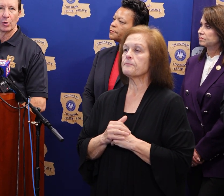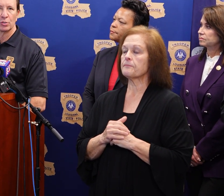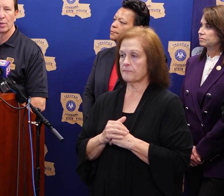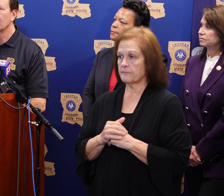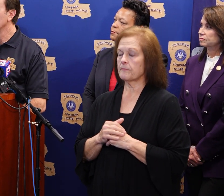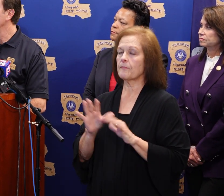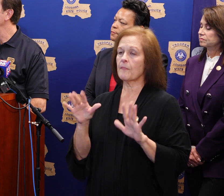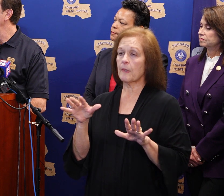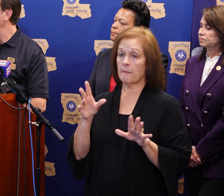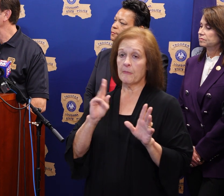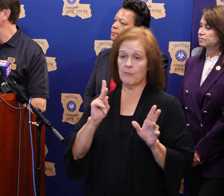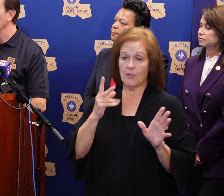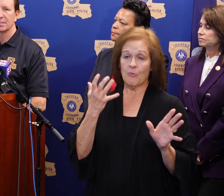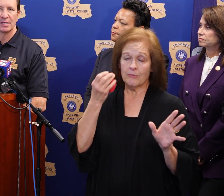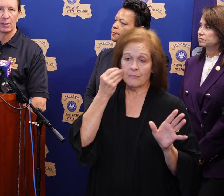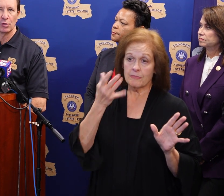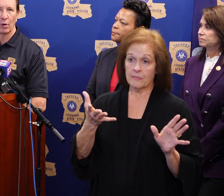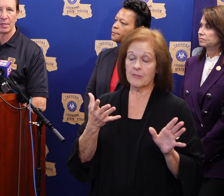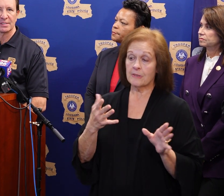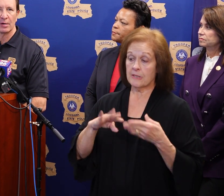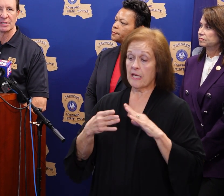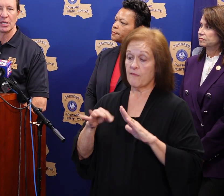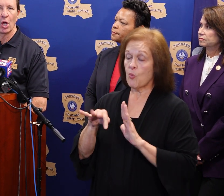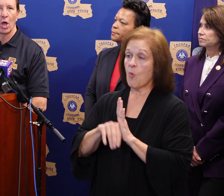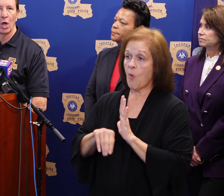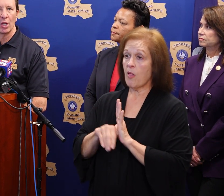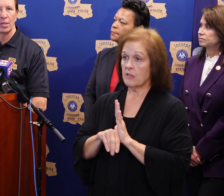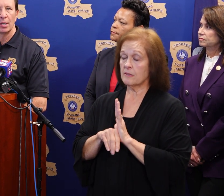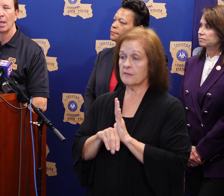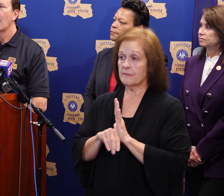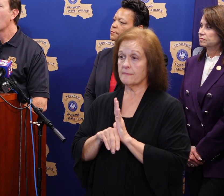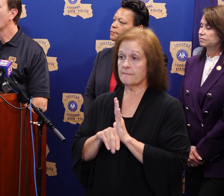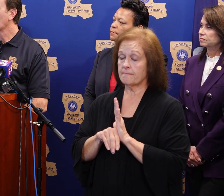rest people assured that right now in the city of New Orleans, there is an